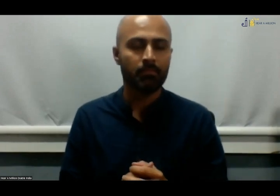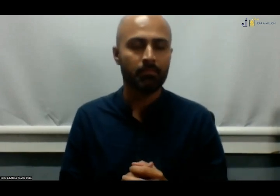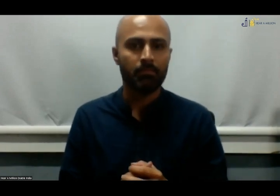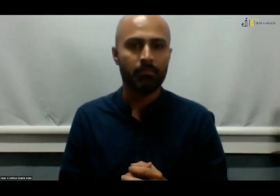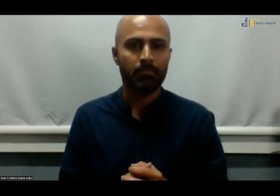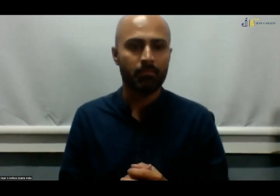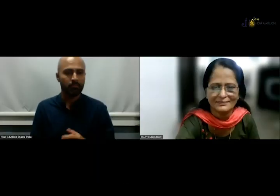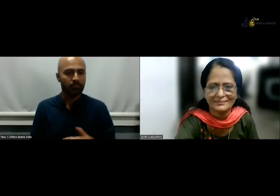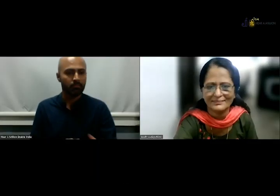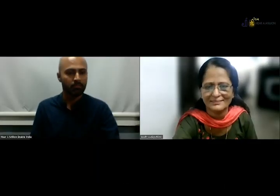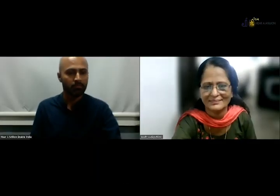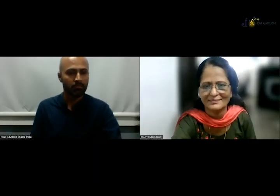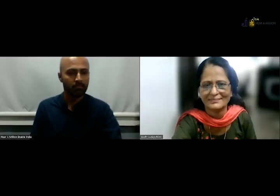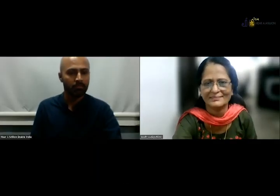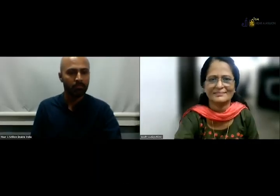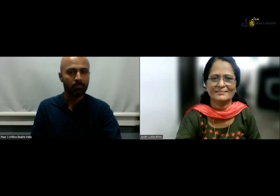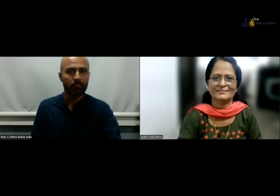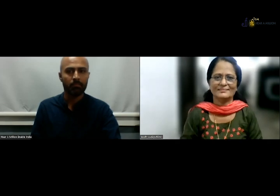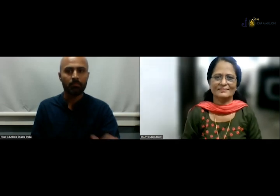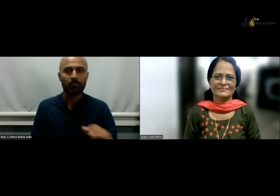She has raised her hand.